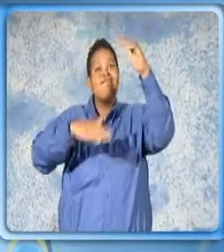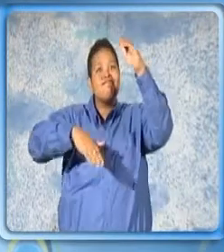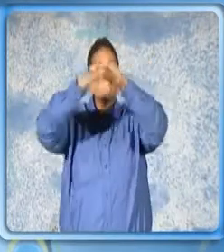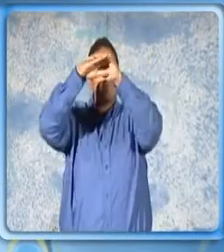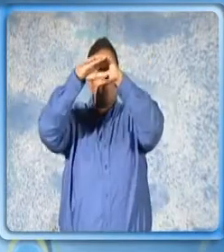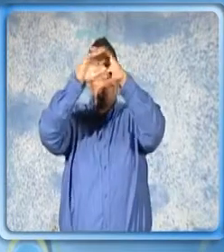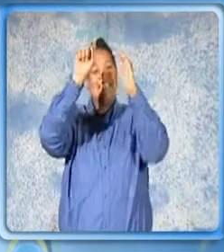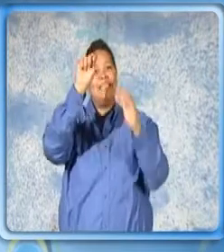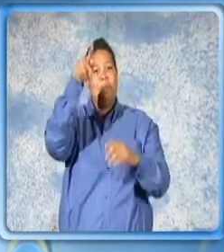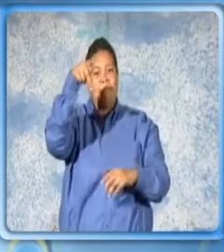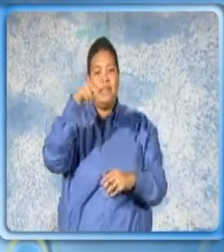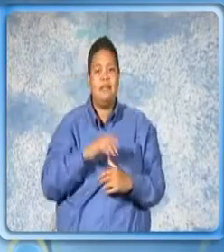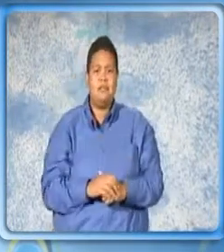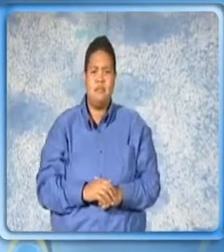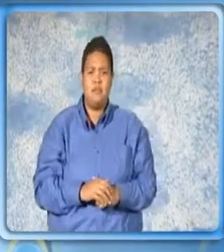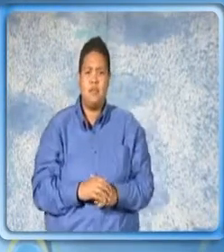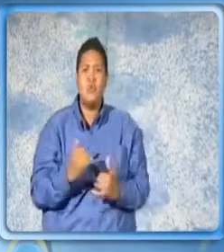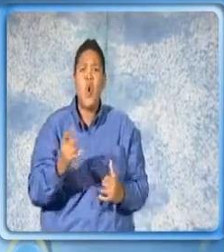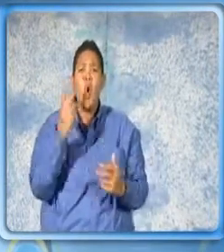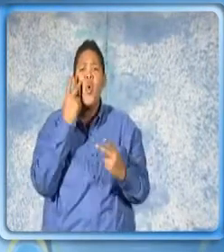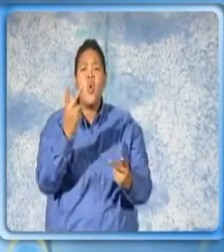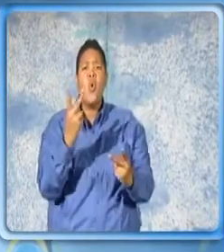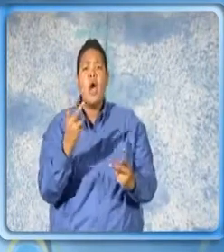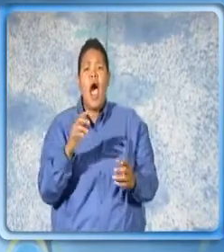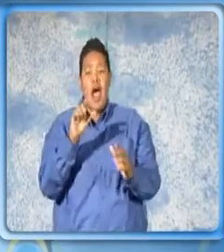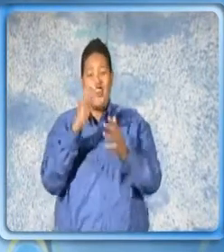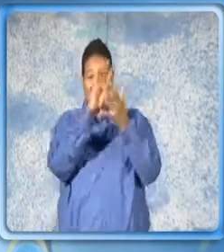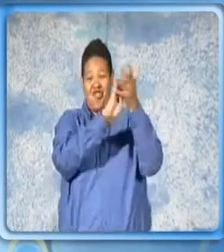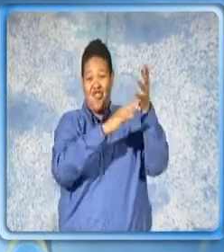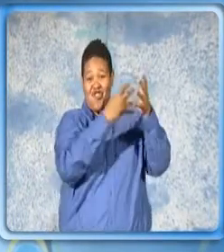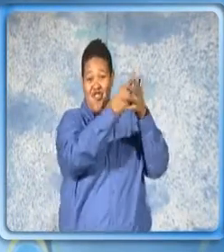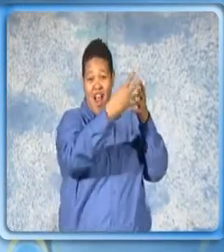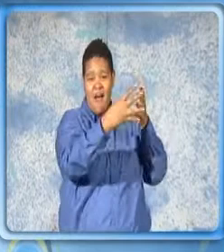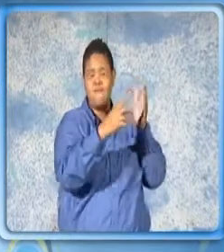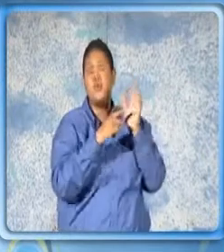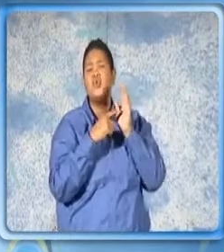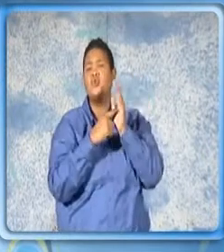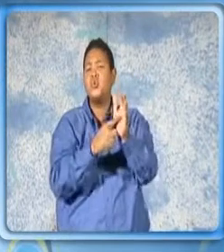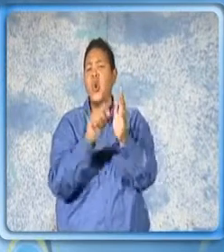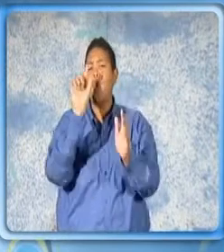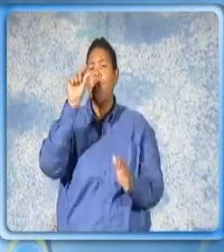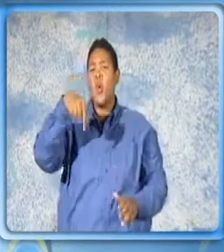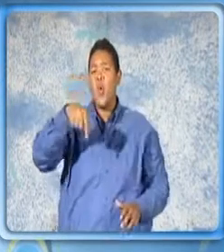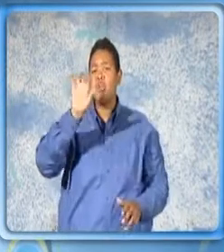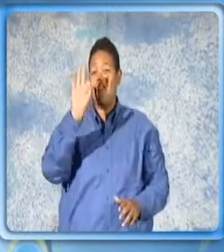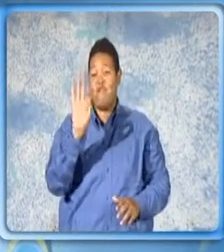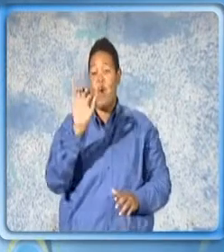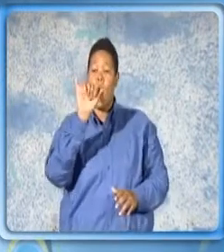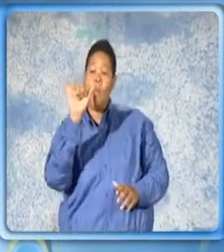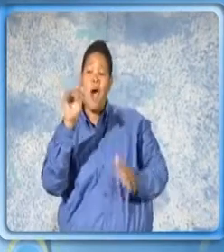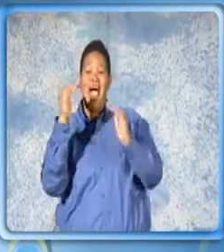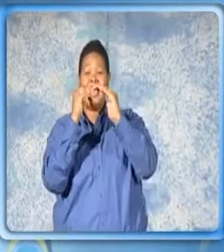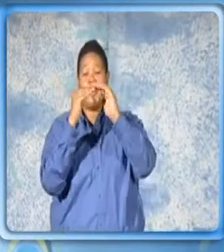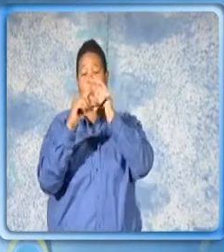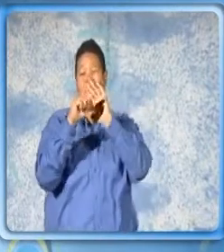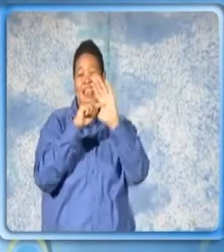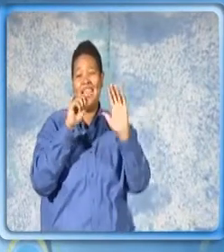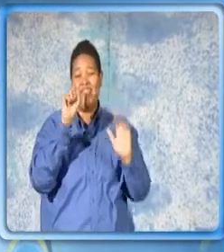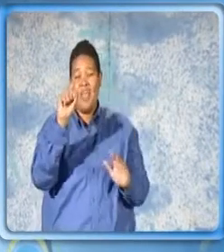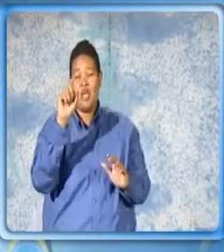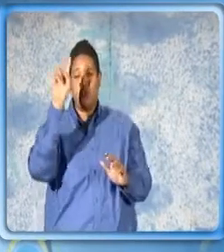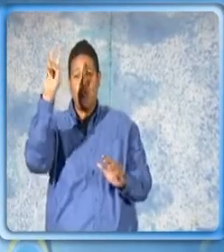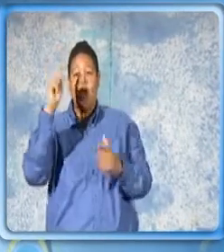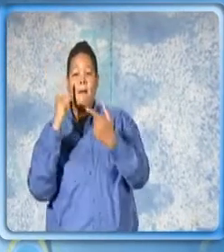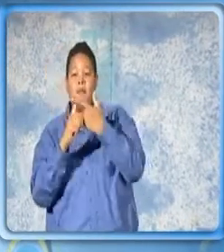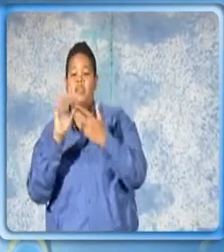point. Now let us look at the graph representing the quadratic function y equals negative x squared plus 5x